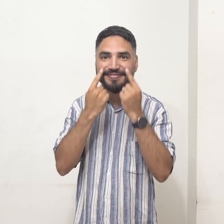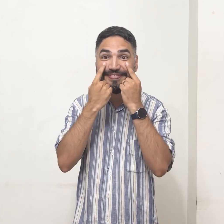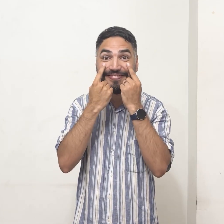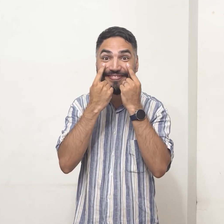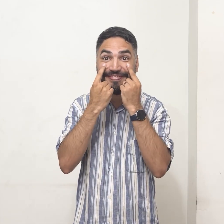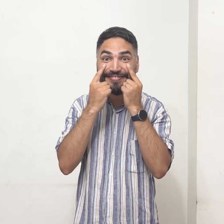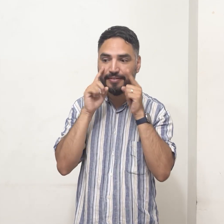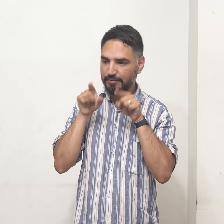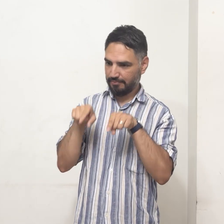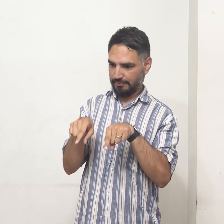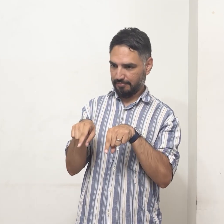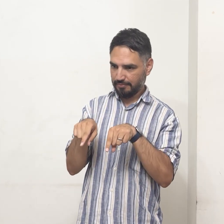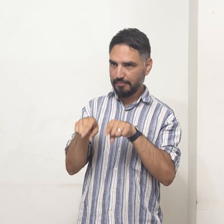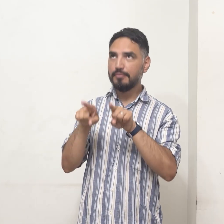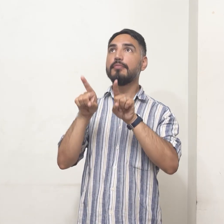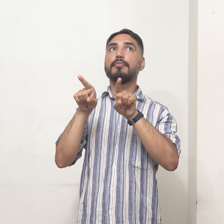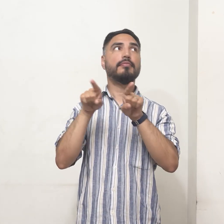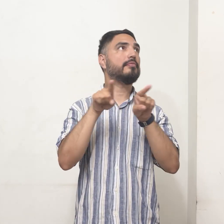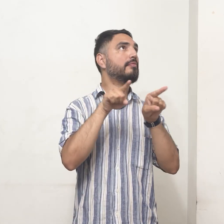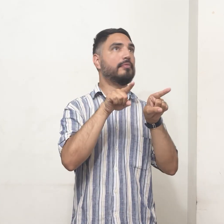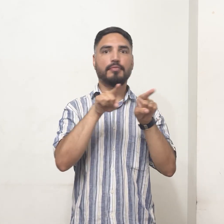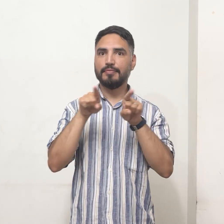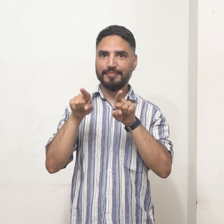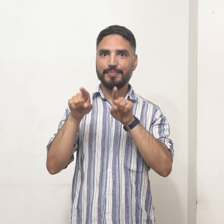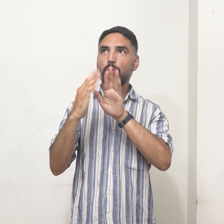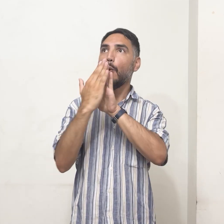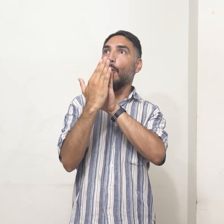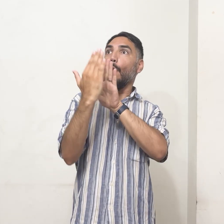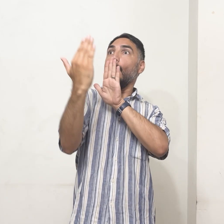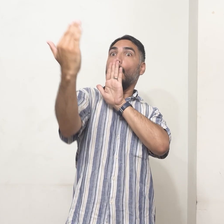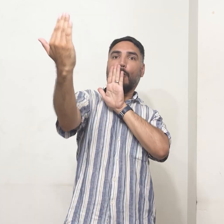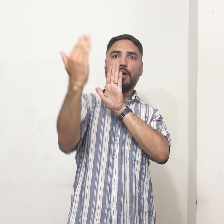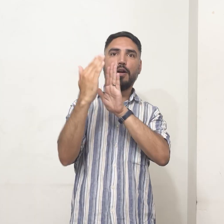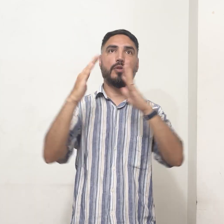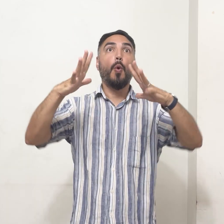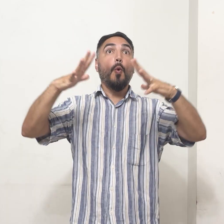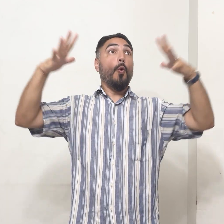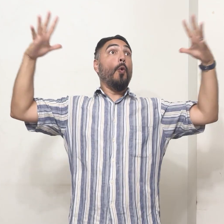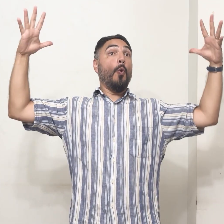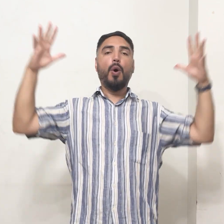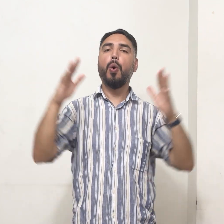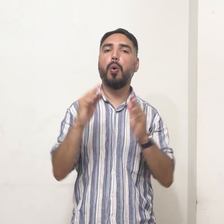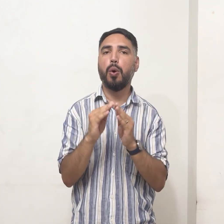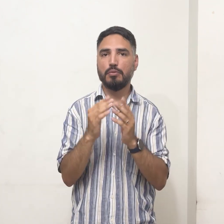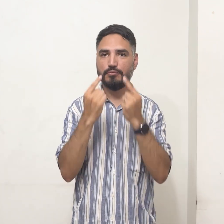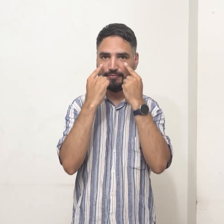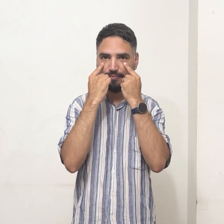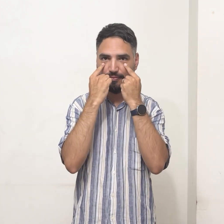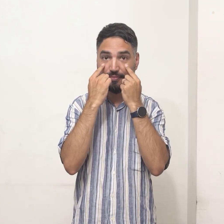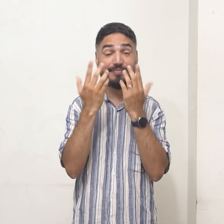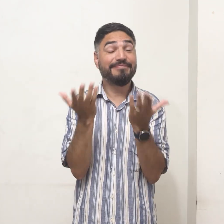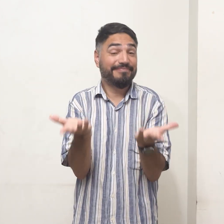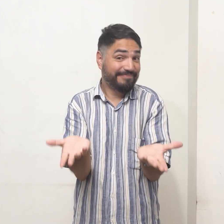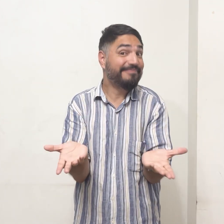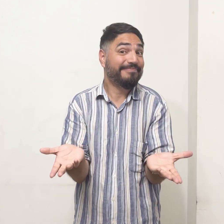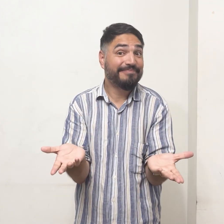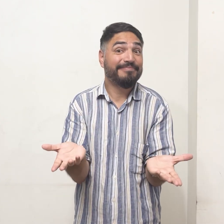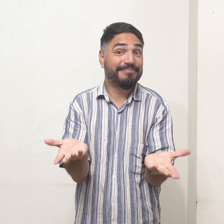See? Distance or dimension, only with the eyes. So we understand that all of this